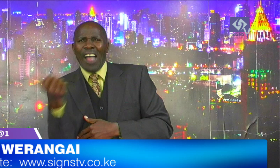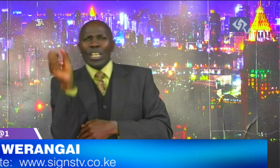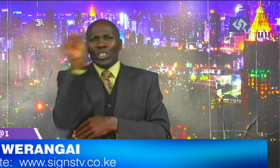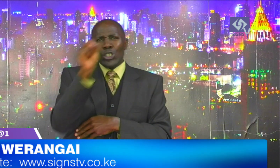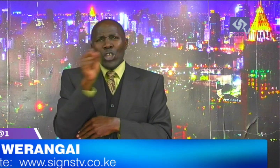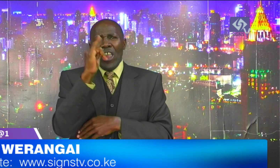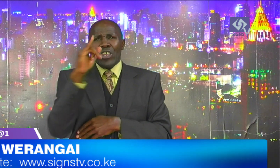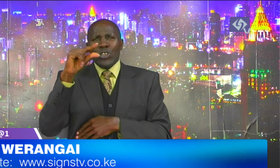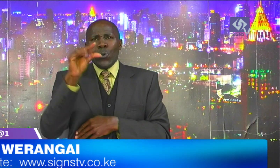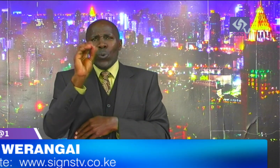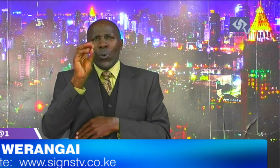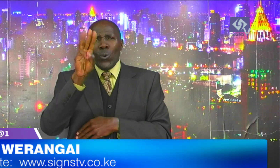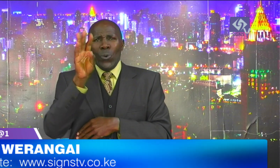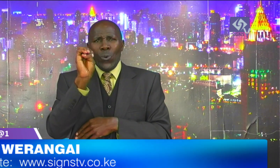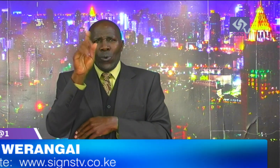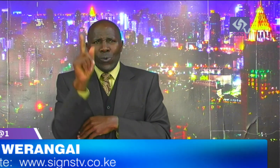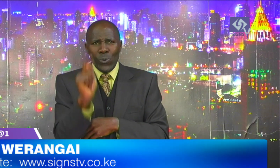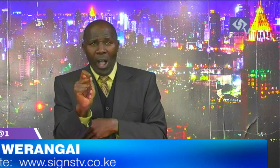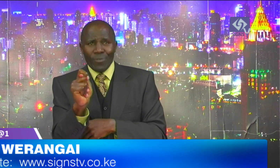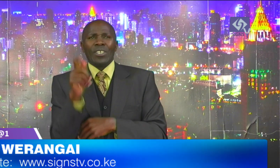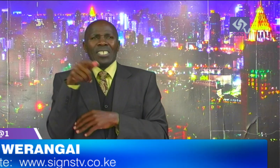other at Sigowet Soin.